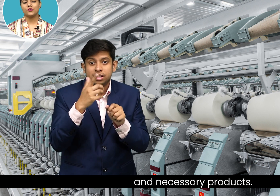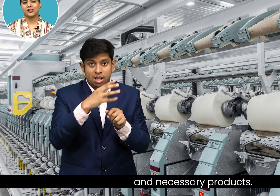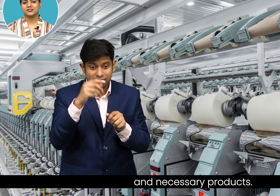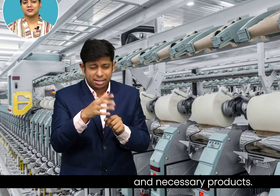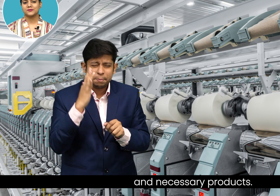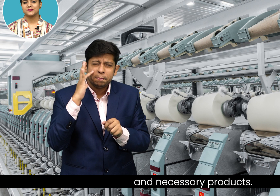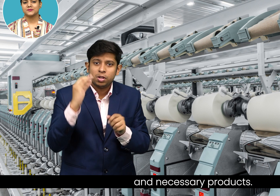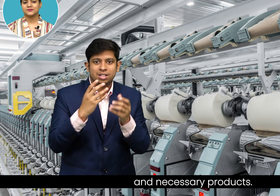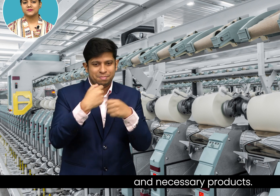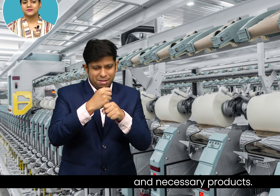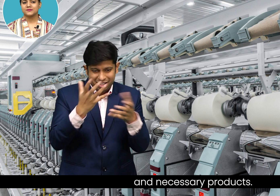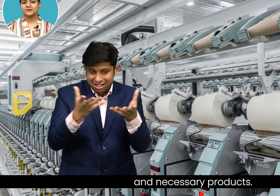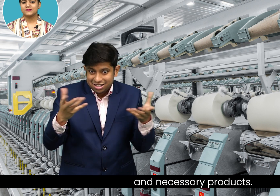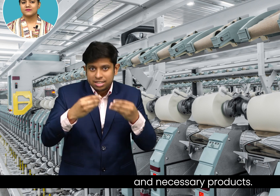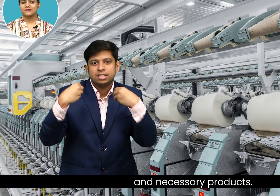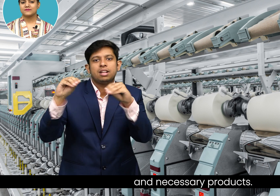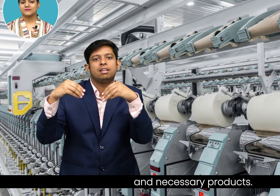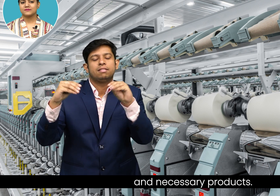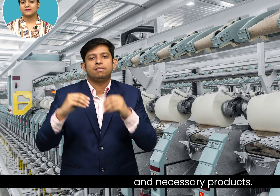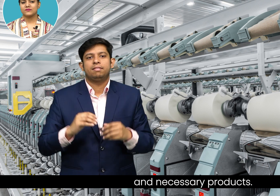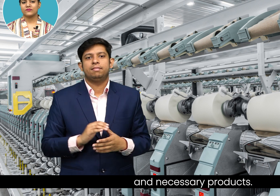necessary products.